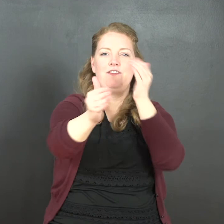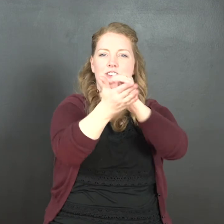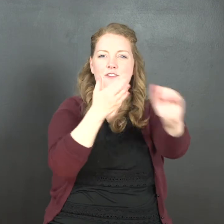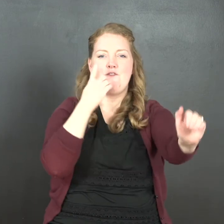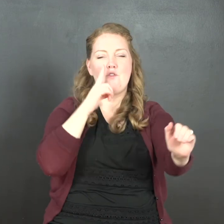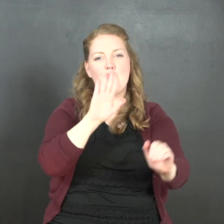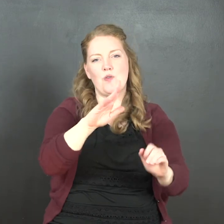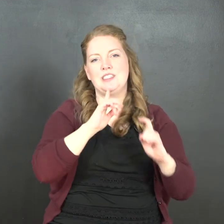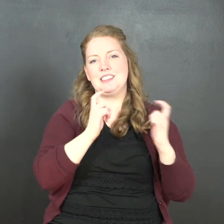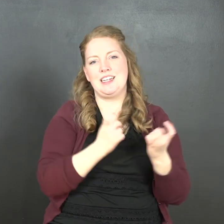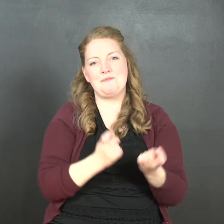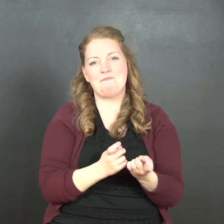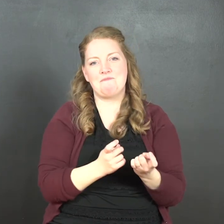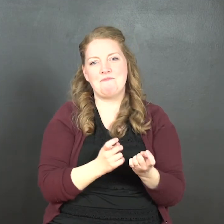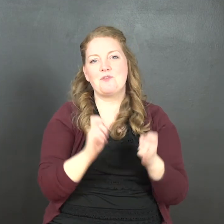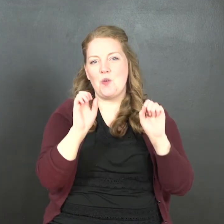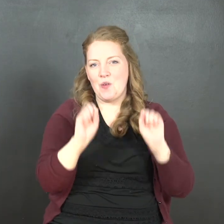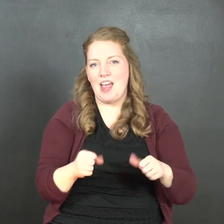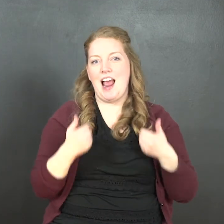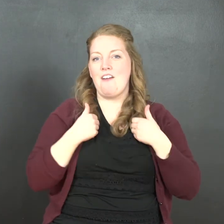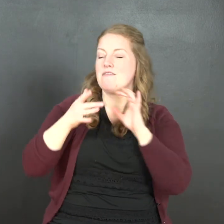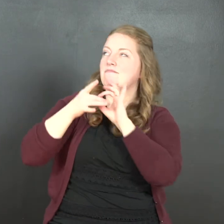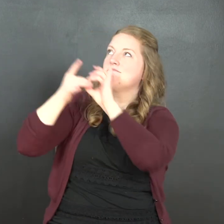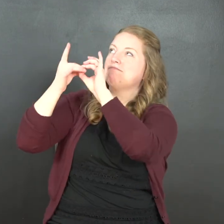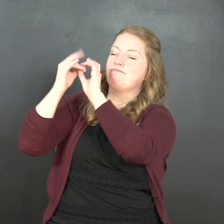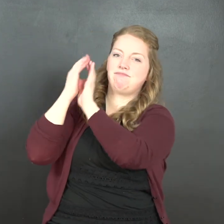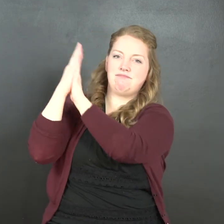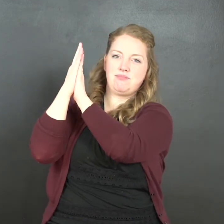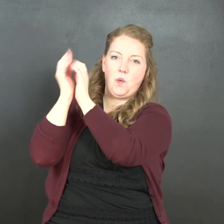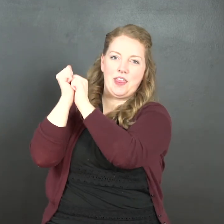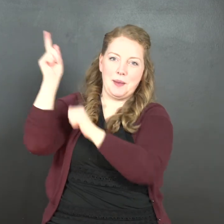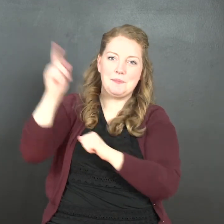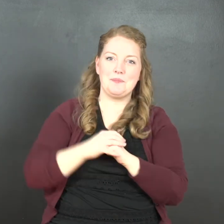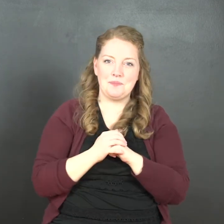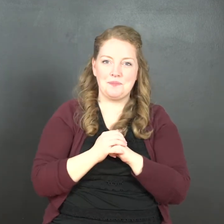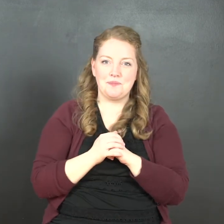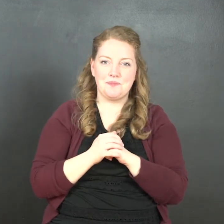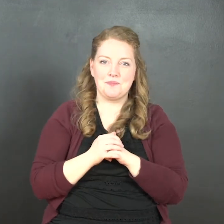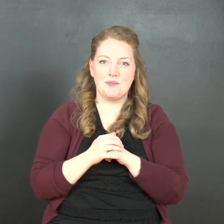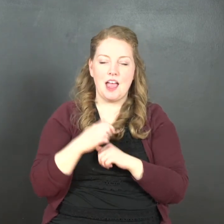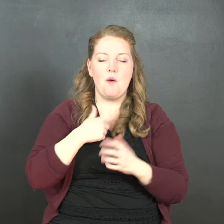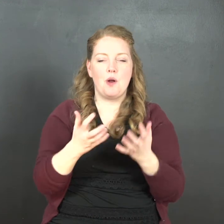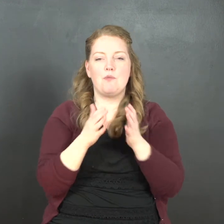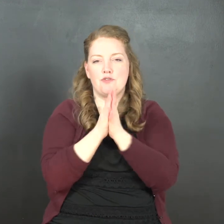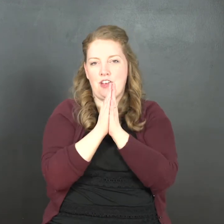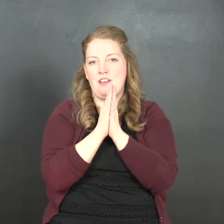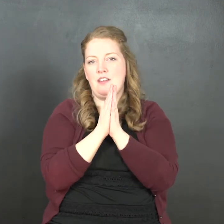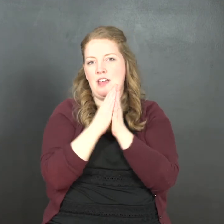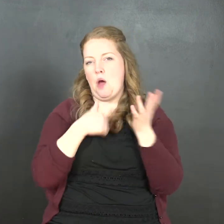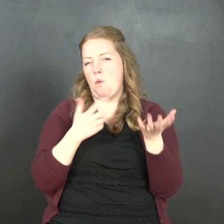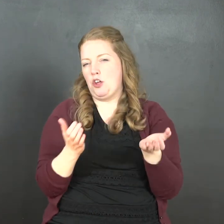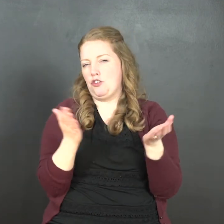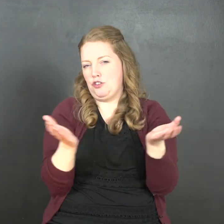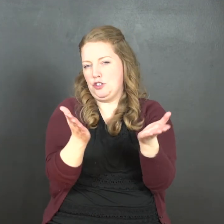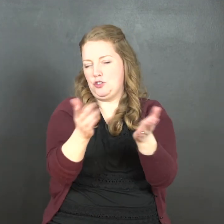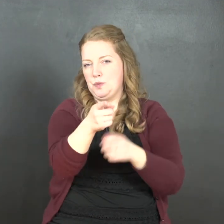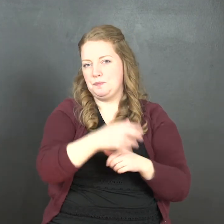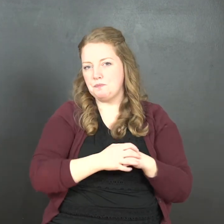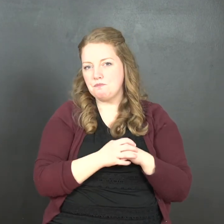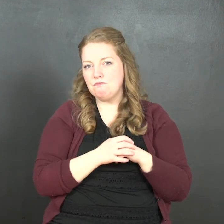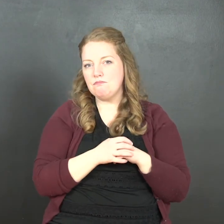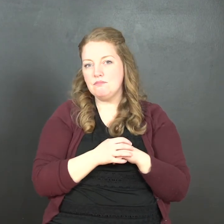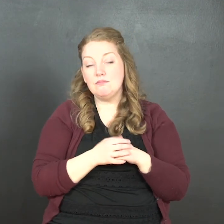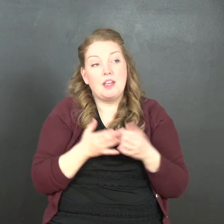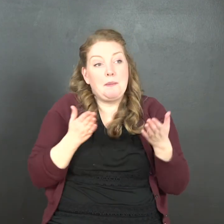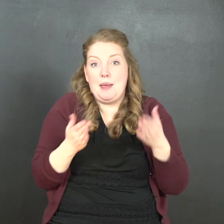a moment, I'm going to pray. Just before I do, I just want to encourage you. Maybe you kind of tuned into this by accident today.